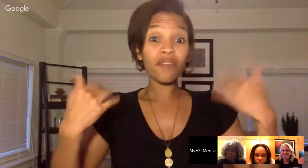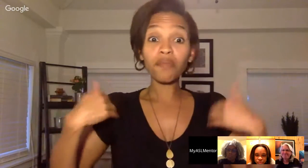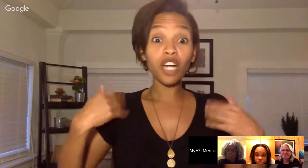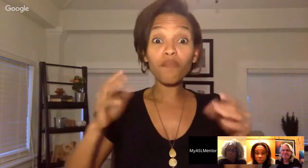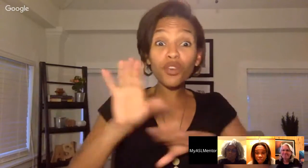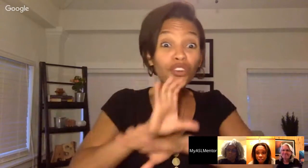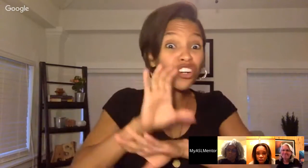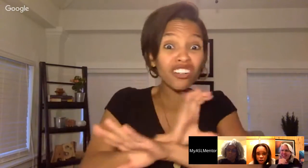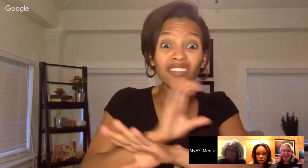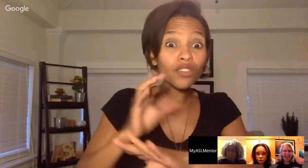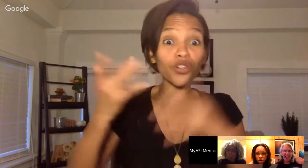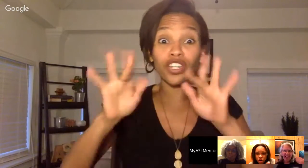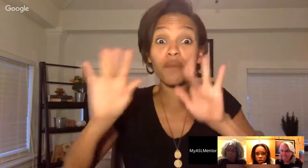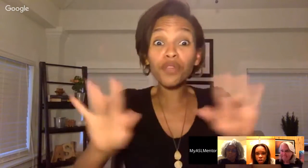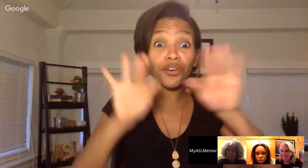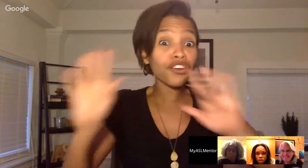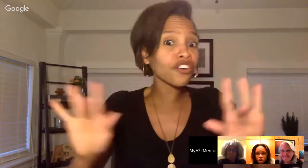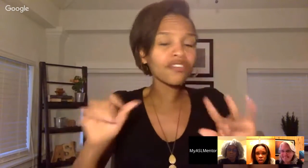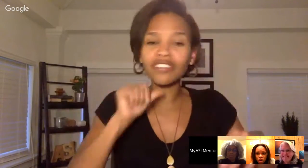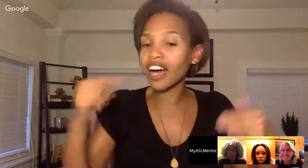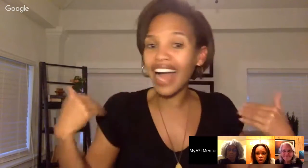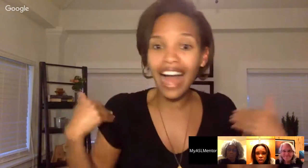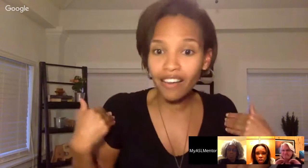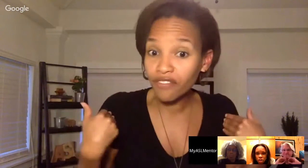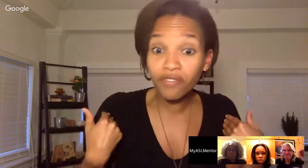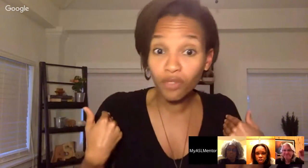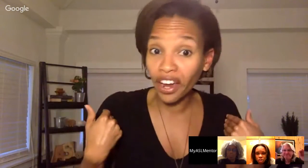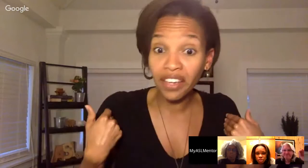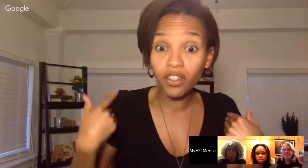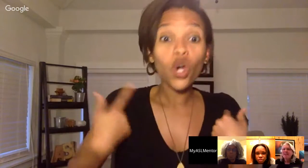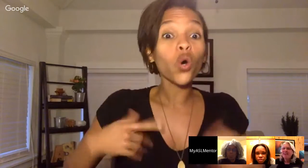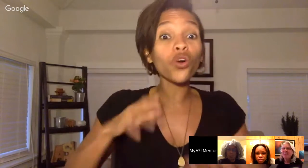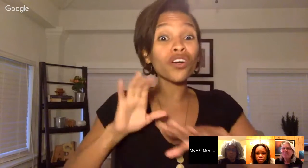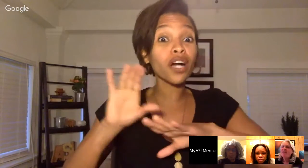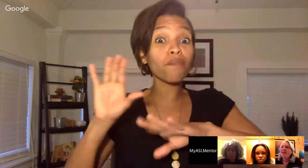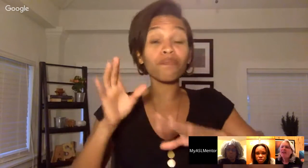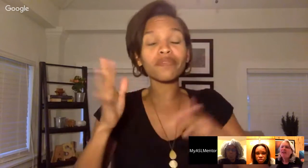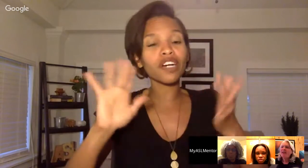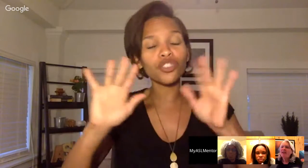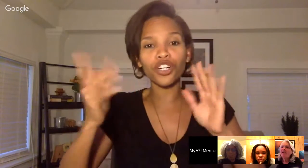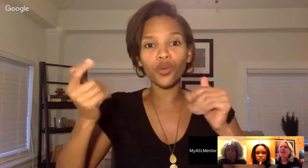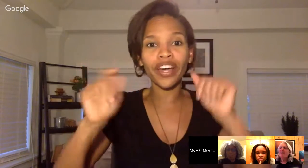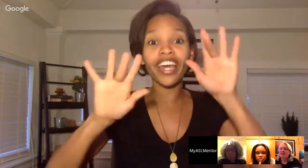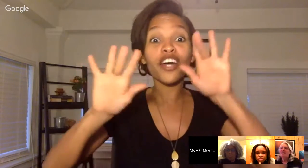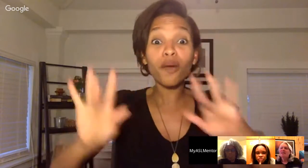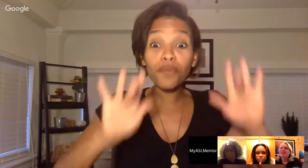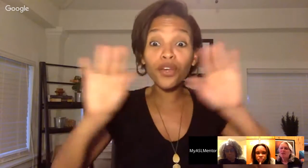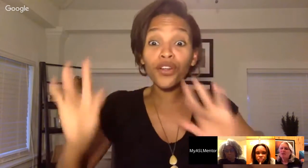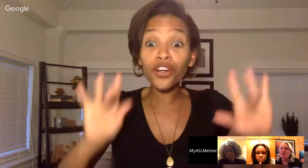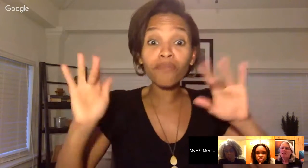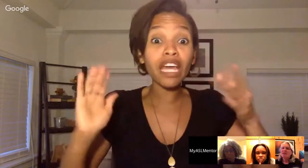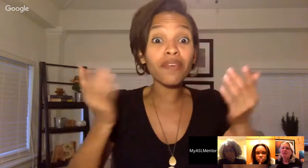Yeah, computer, or computer, not have, right? Or I'll do it her way. Computer,